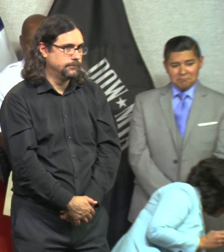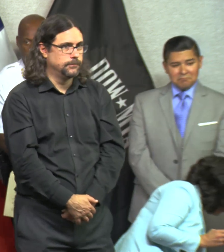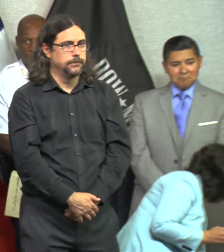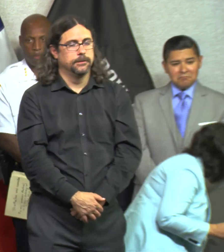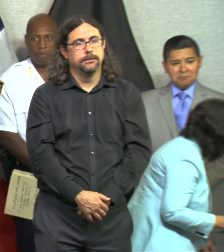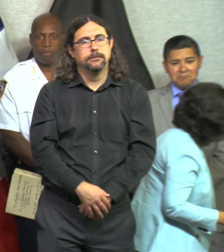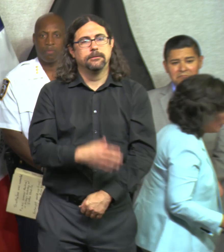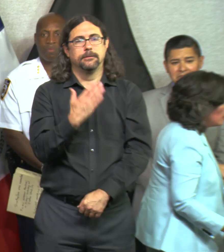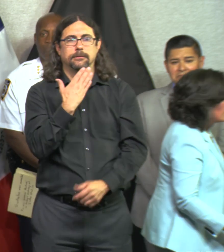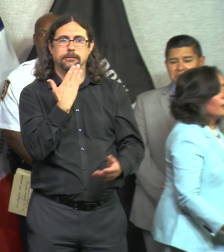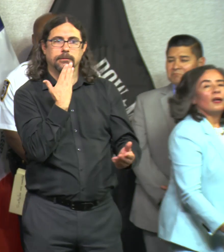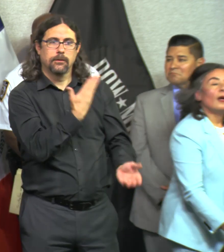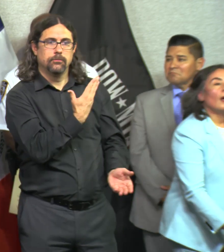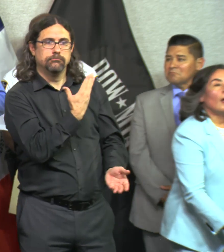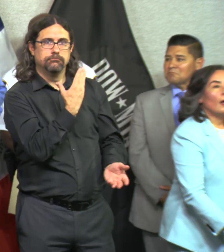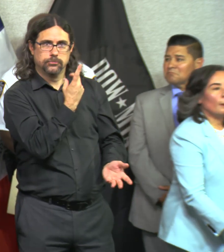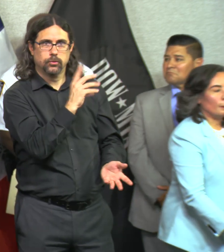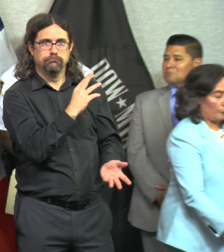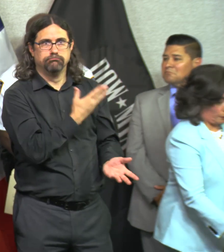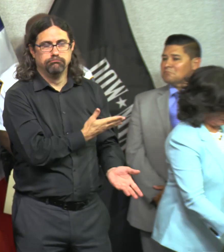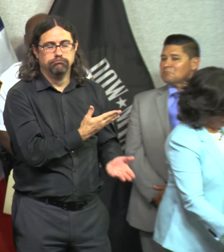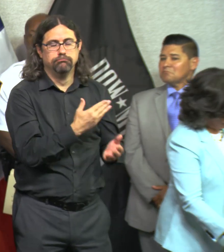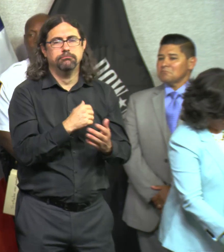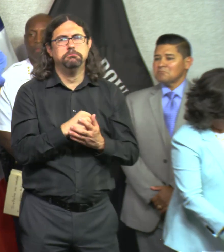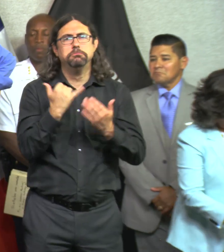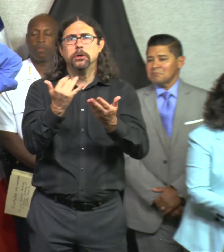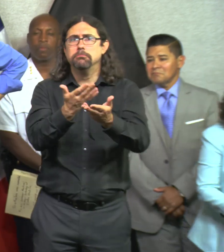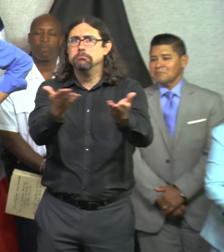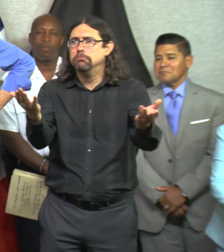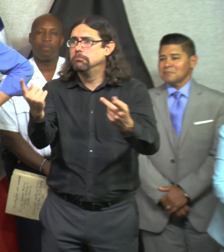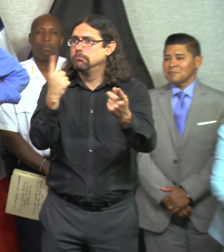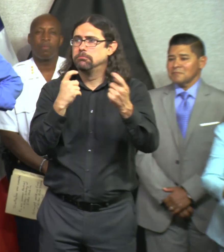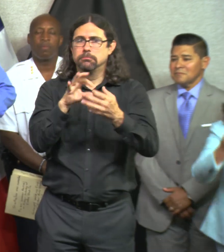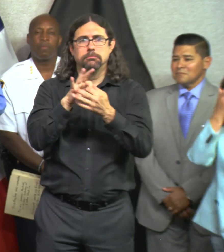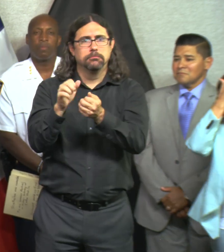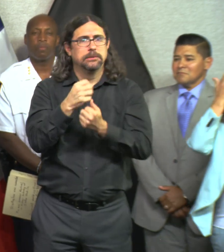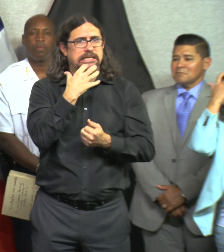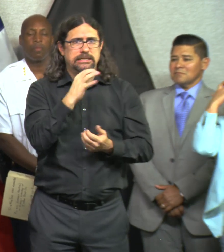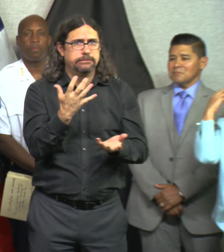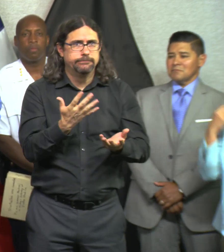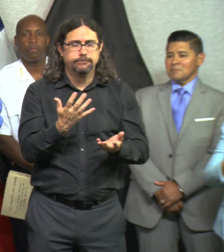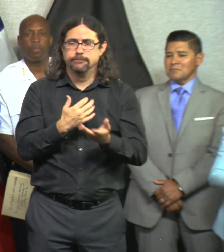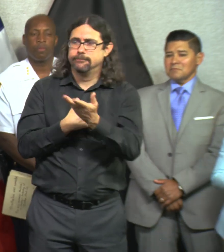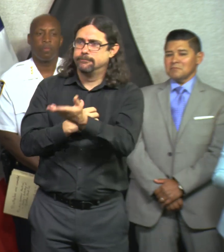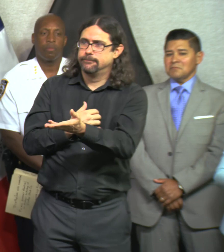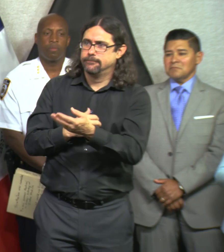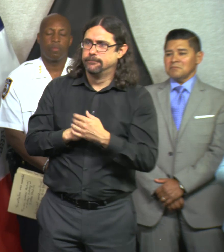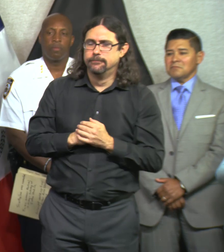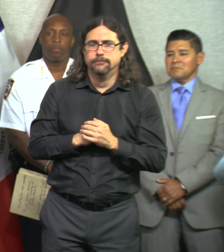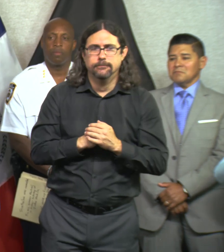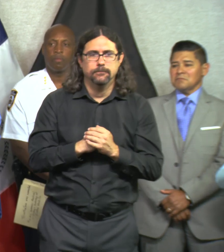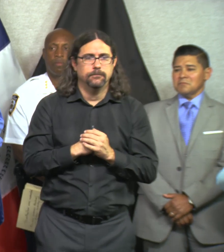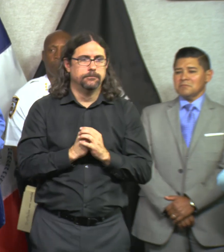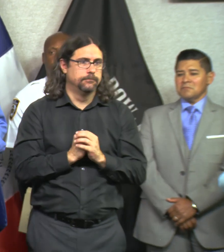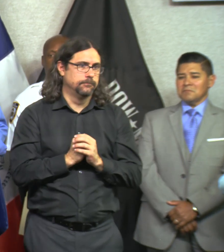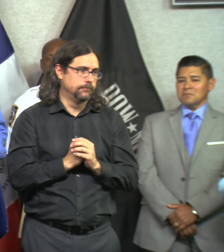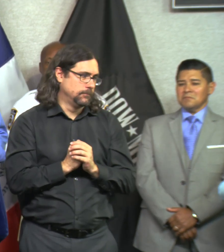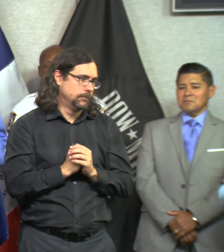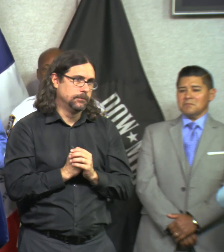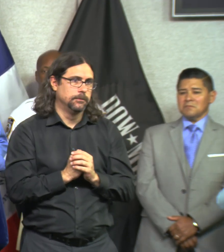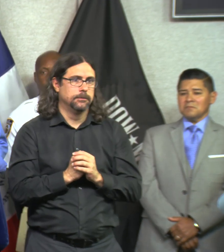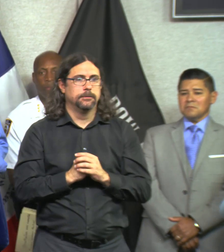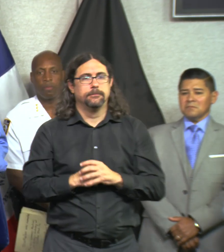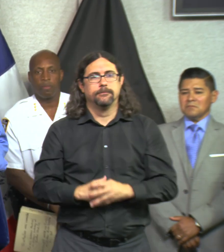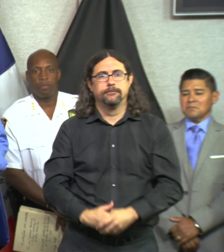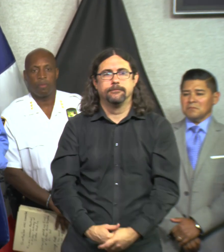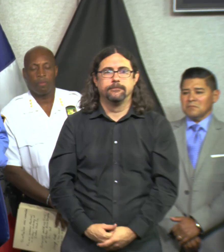heat situation, then we'll take other questions after. First, about the heat situation. Mr. Mayor, on WNYC this morning, you said you'd be in touch with Con